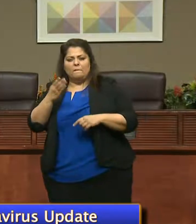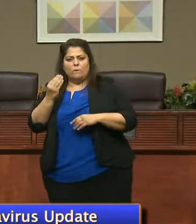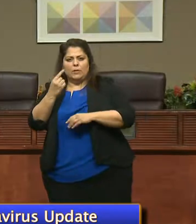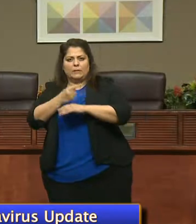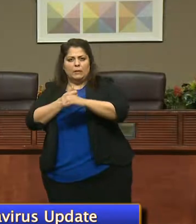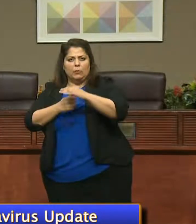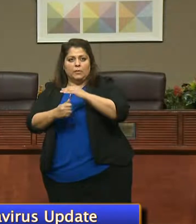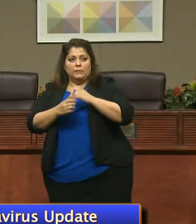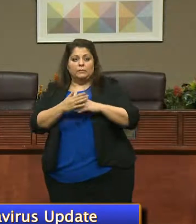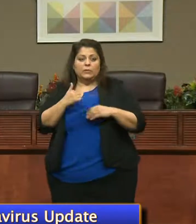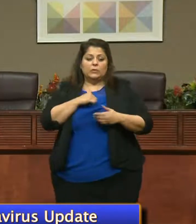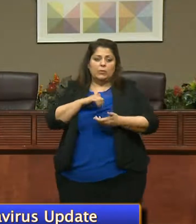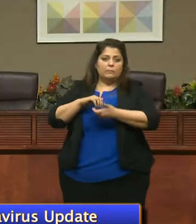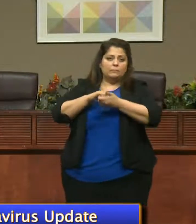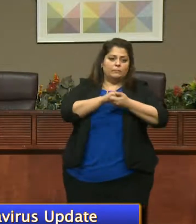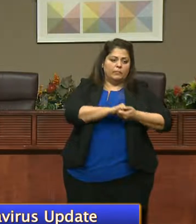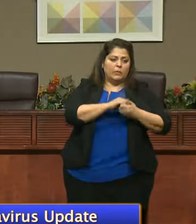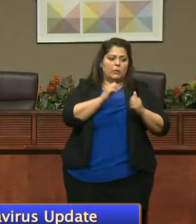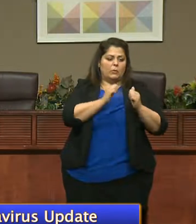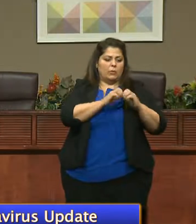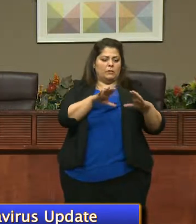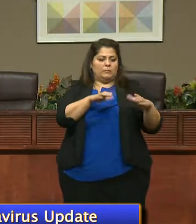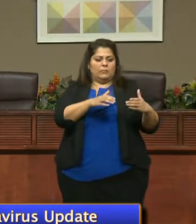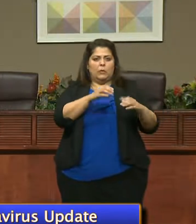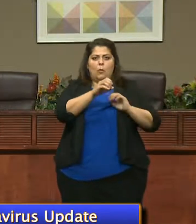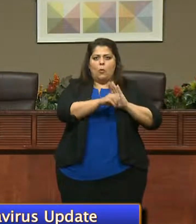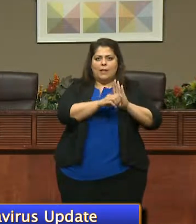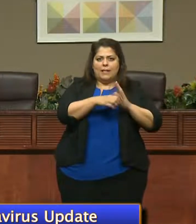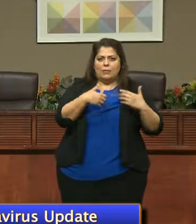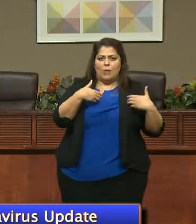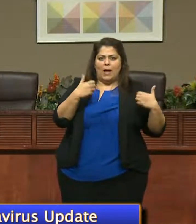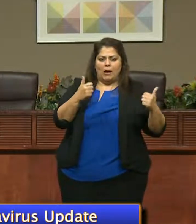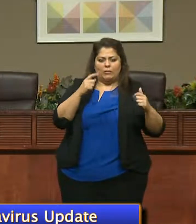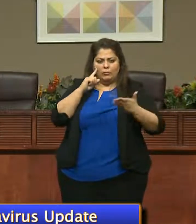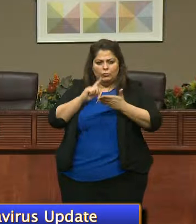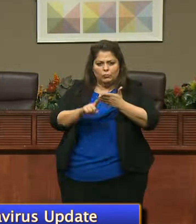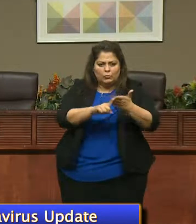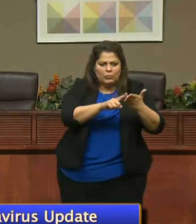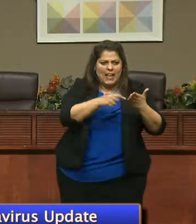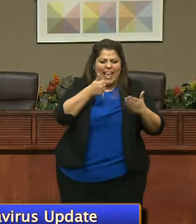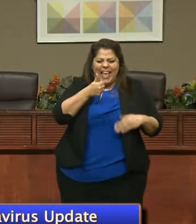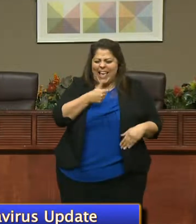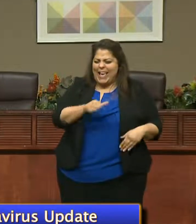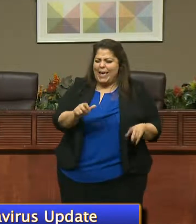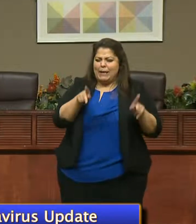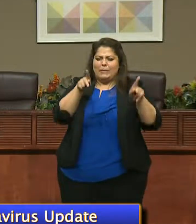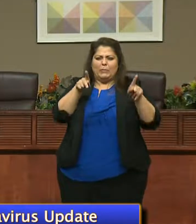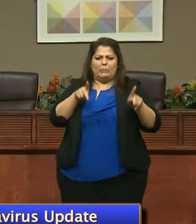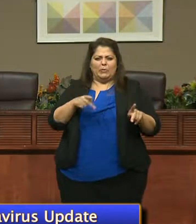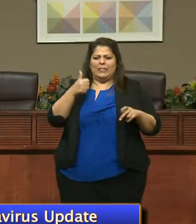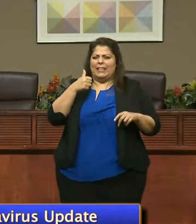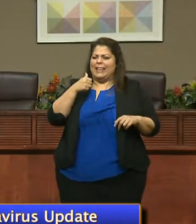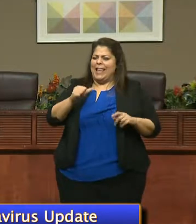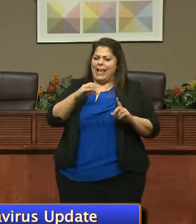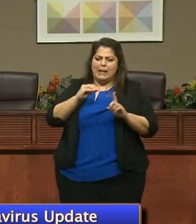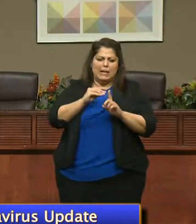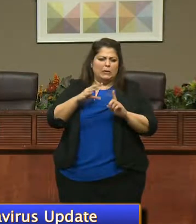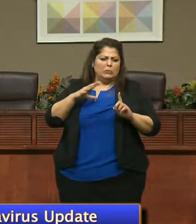to partner with Orlando Health to ensure that any other members and any other future exposures are